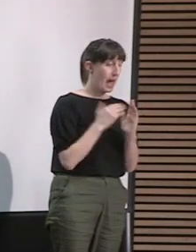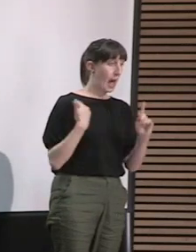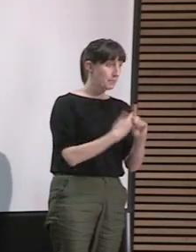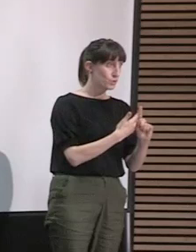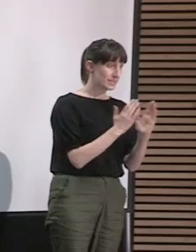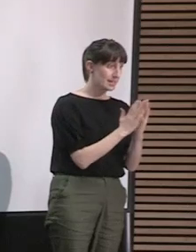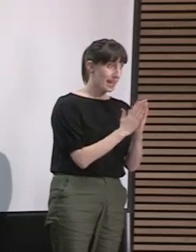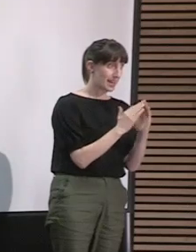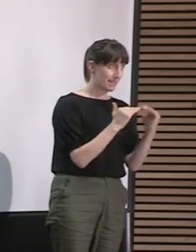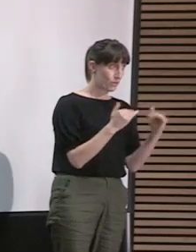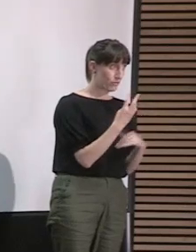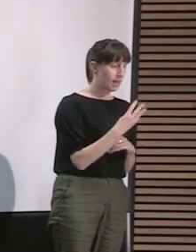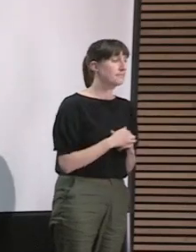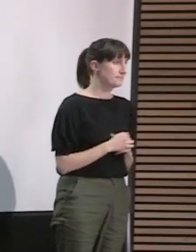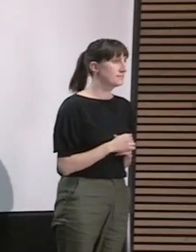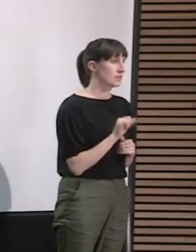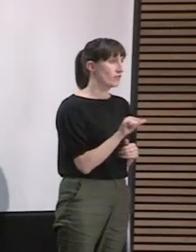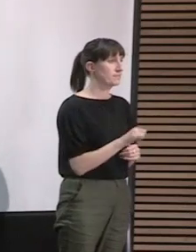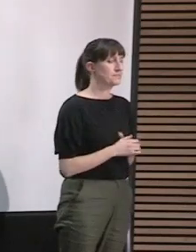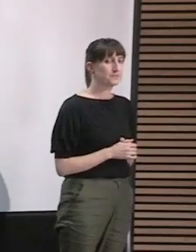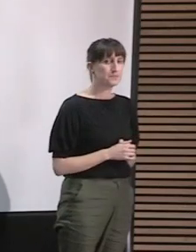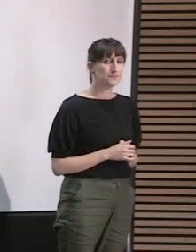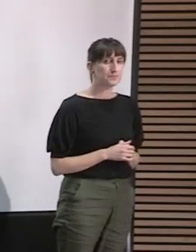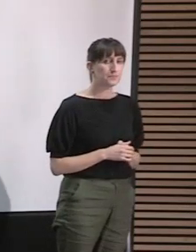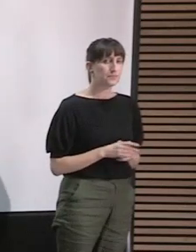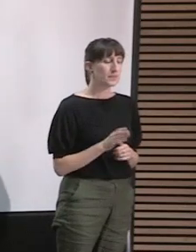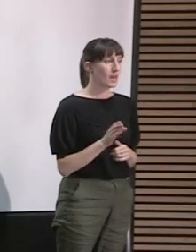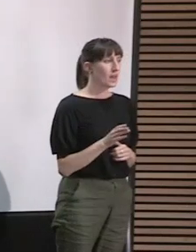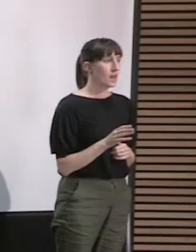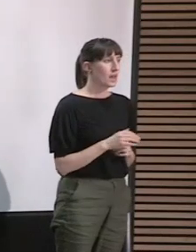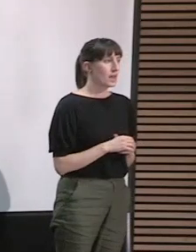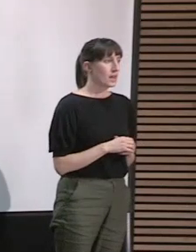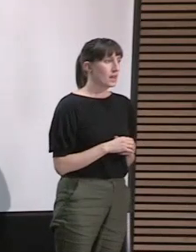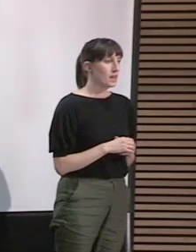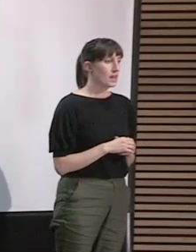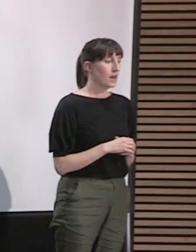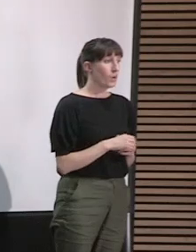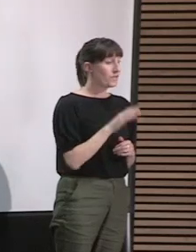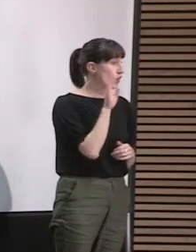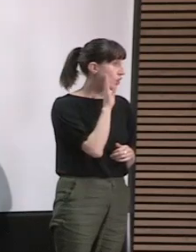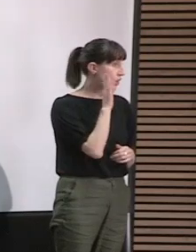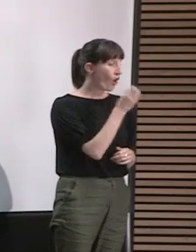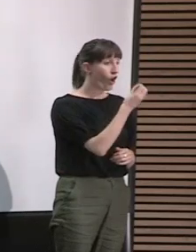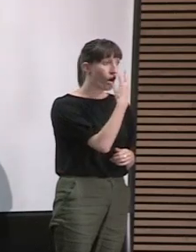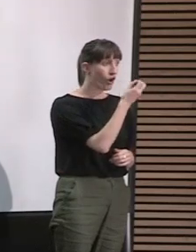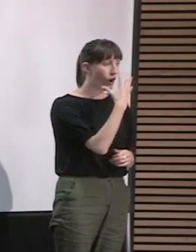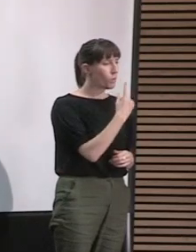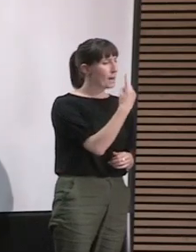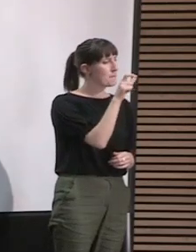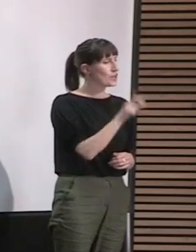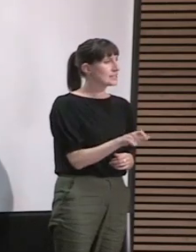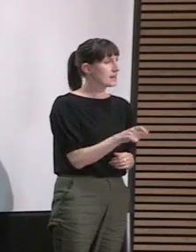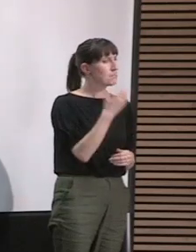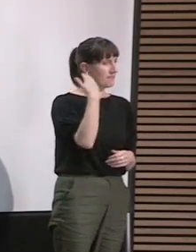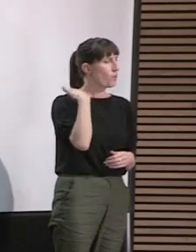So there's been the first confirmed case of reinfection in Hong Kong. What does this mean for